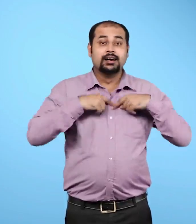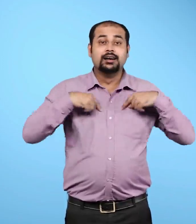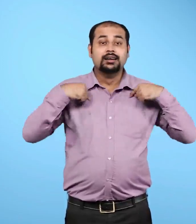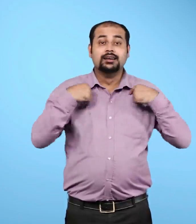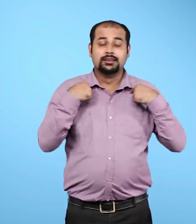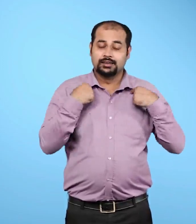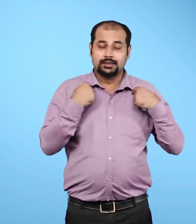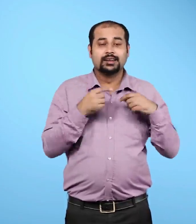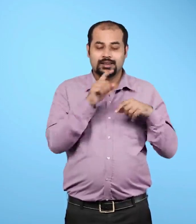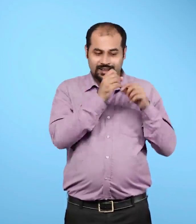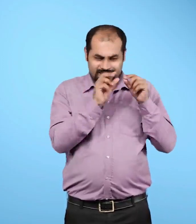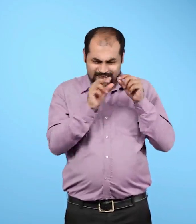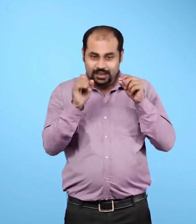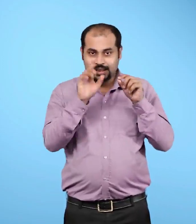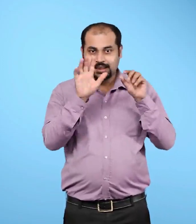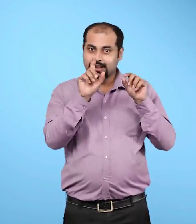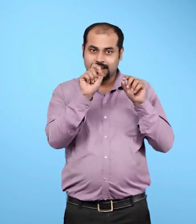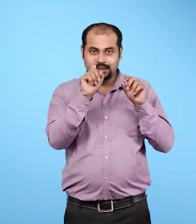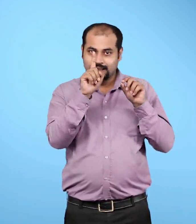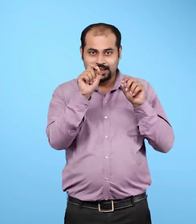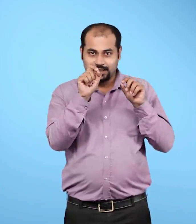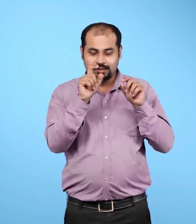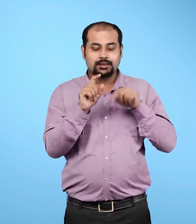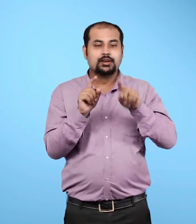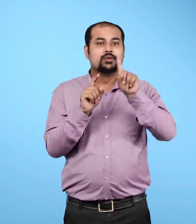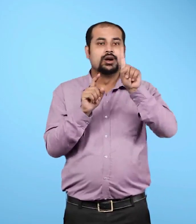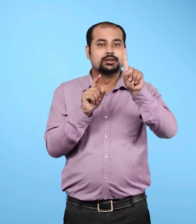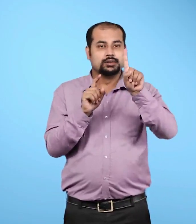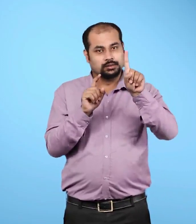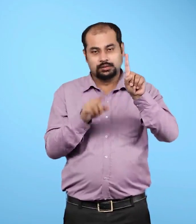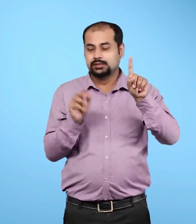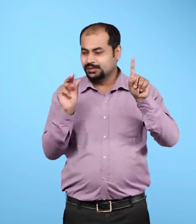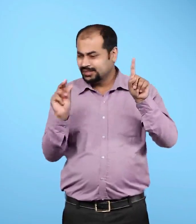1 necklace of 10 beads and 2 loose beads.